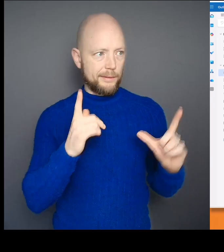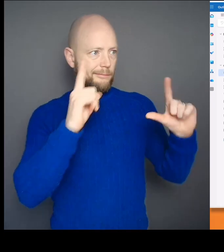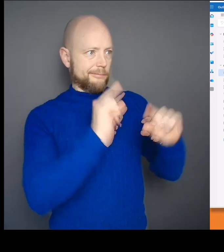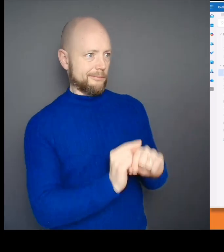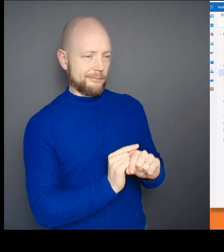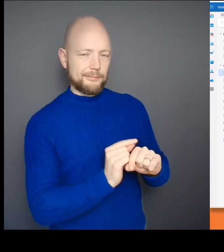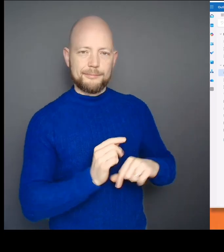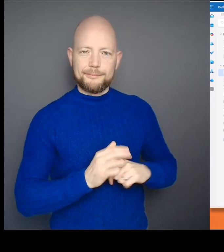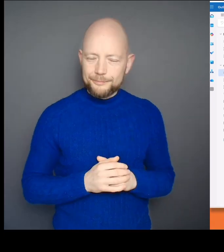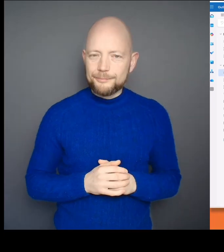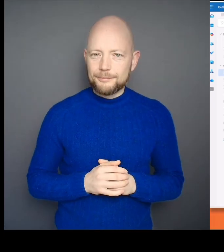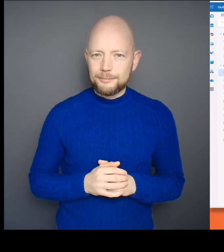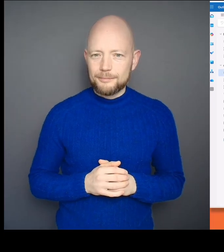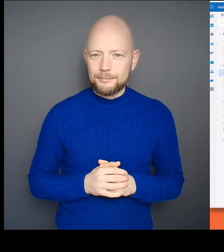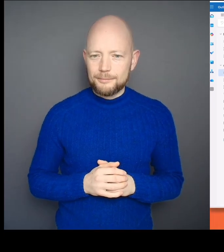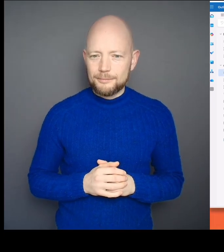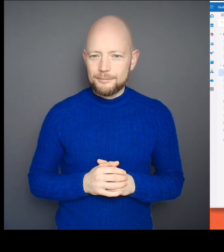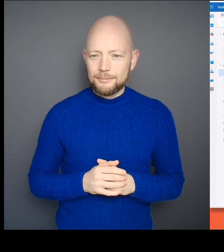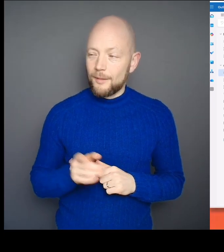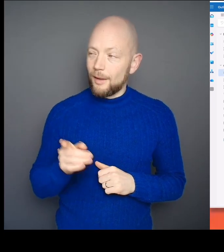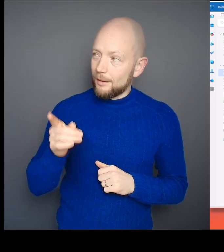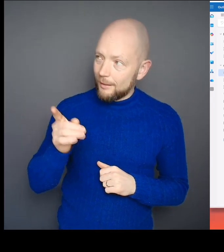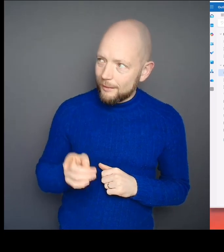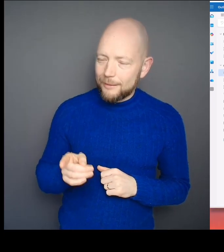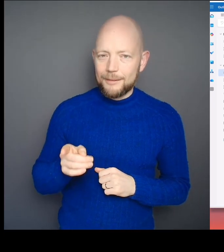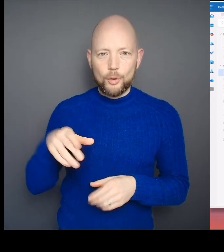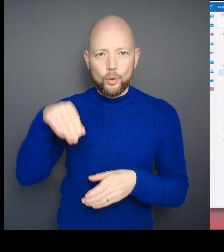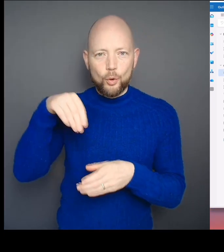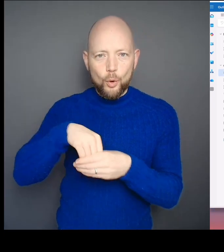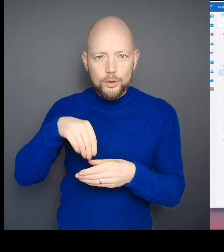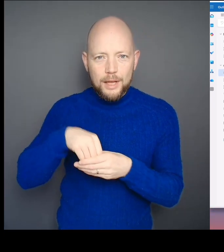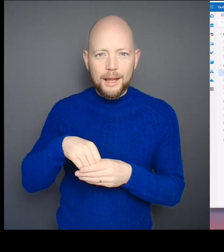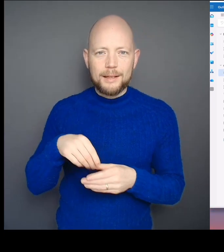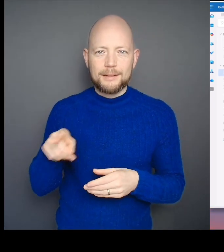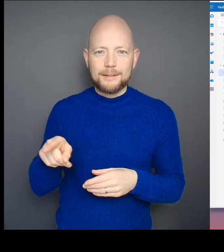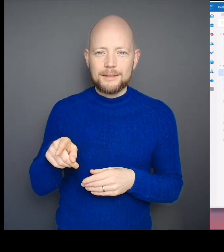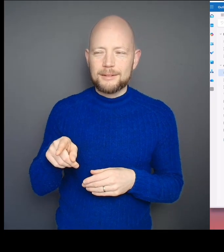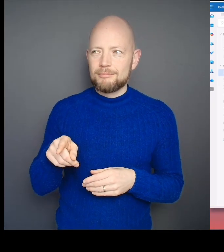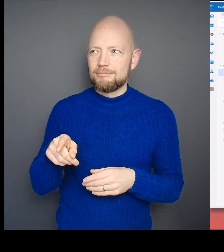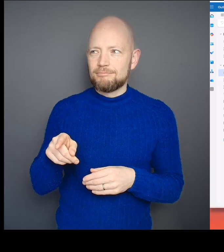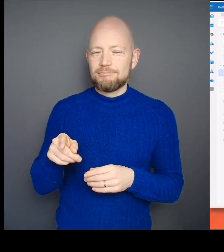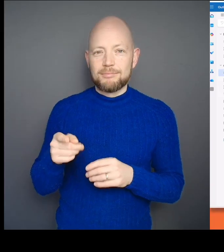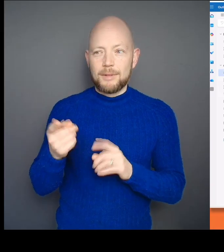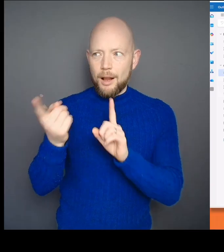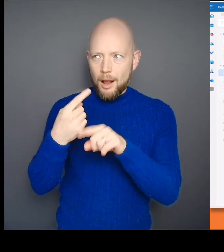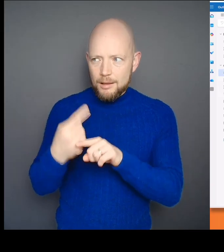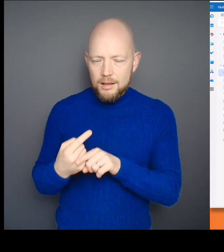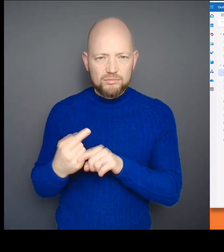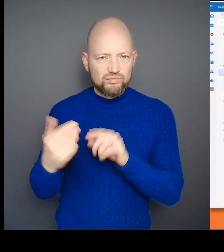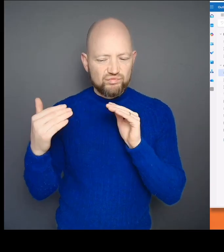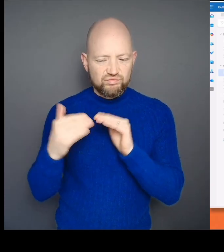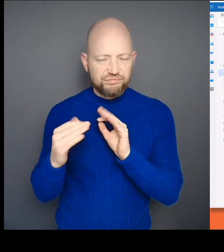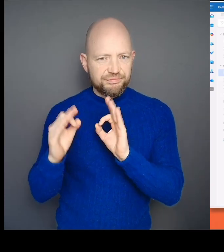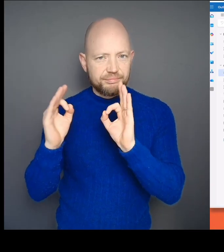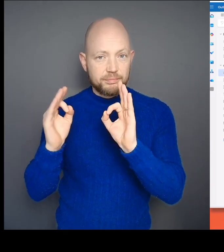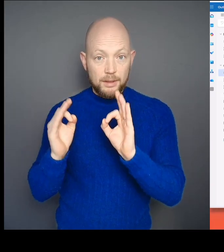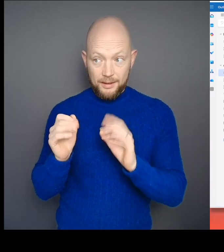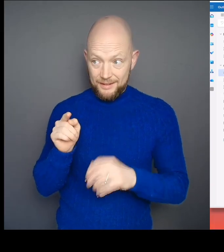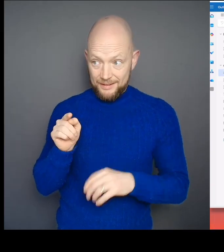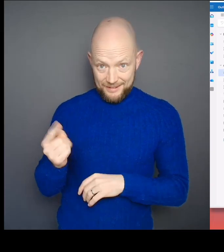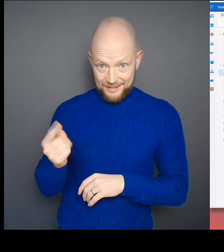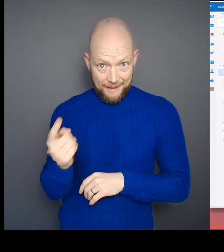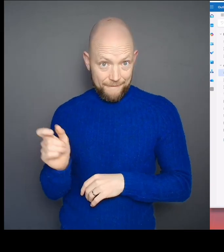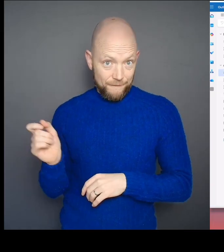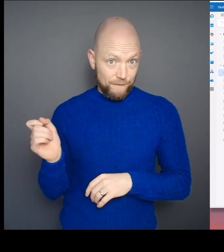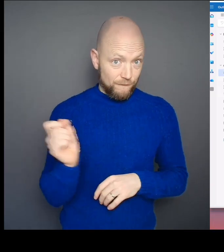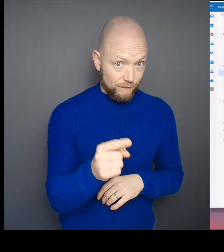got the hi Amy, it knows who it's from. So we've got that context in there. Remembering that this doesn't send the email for me.